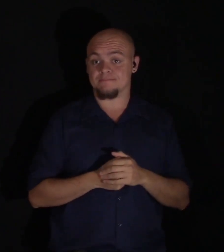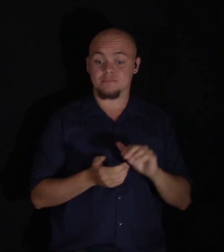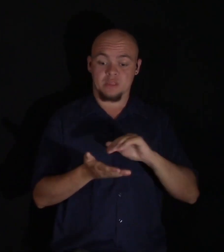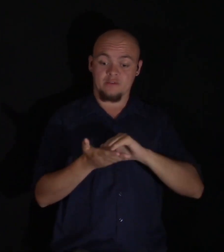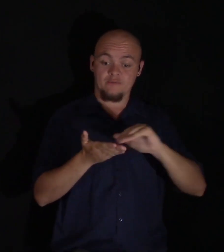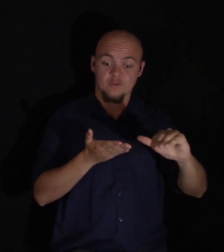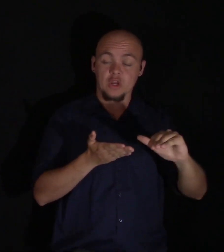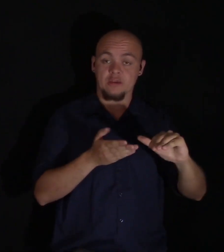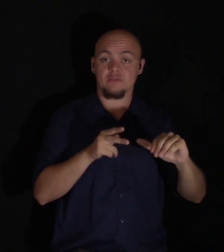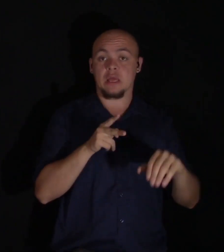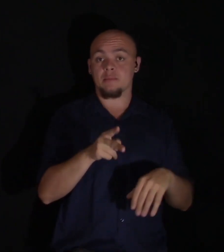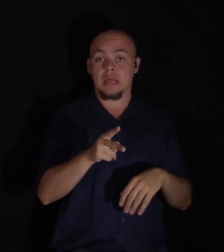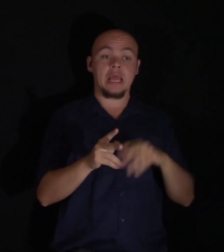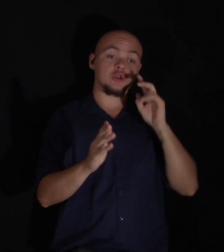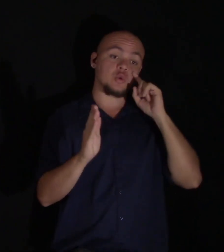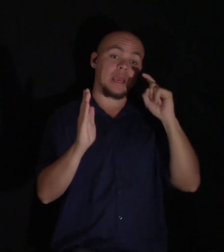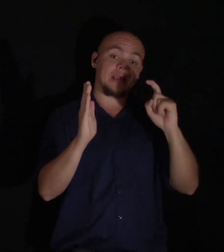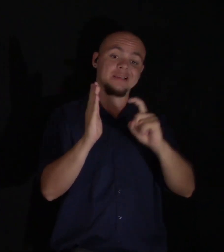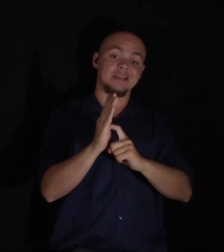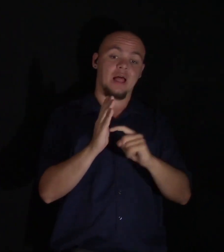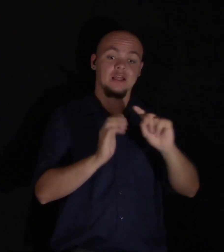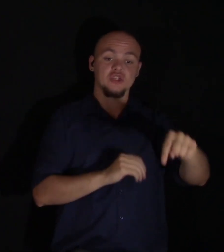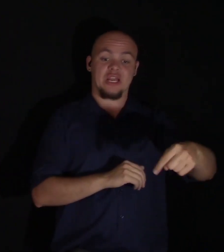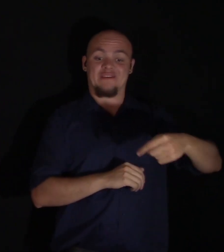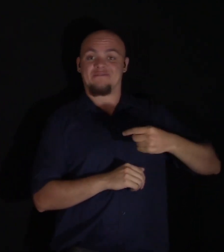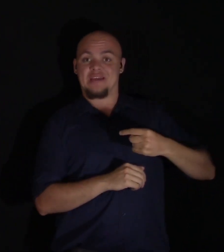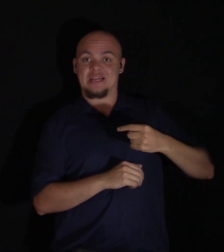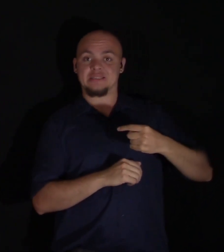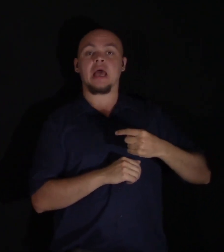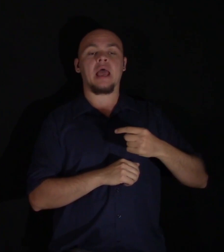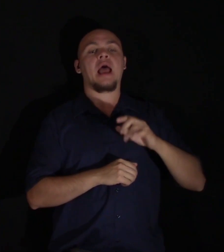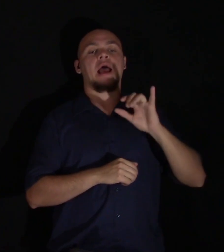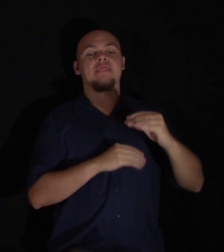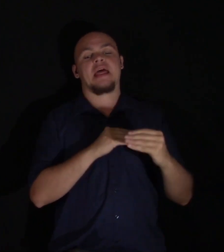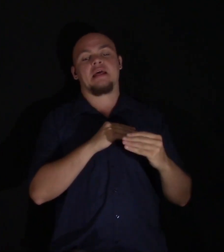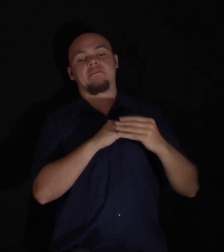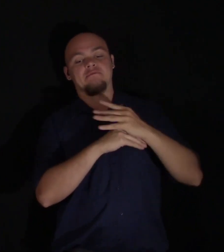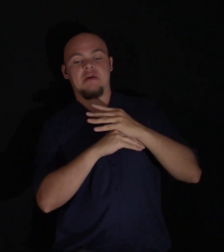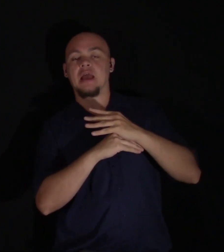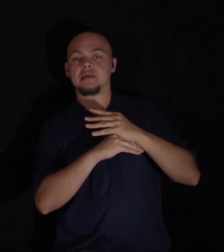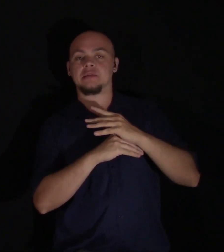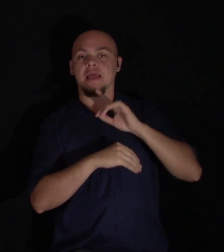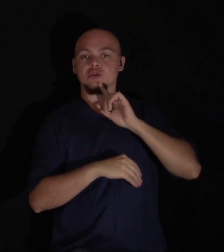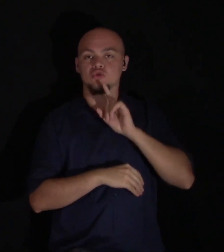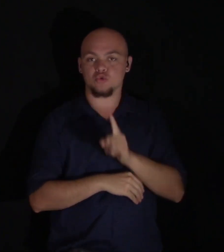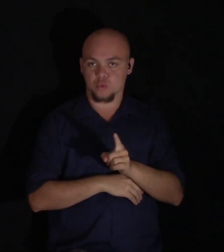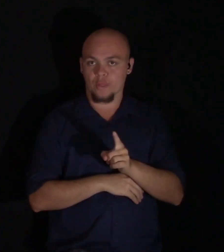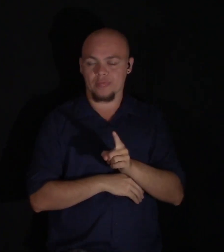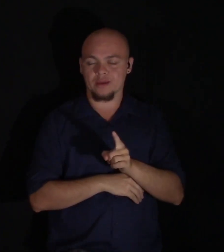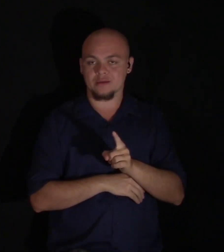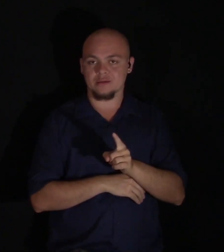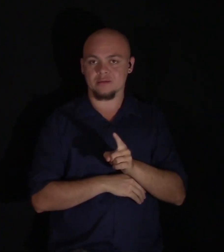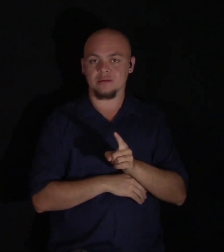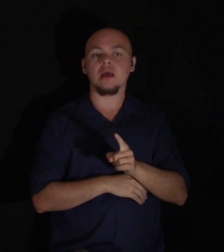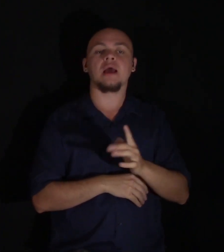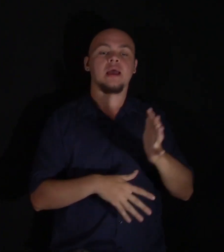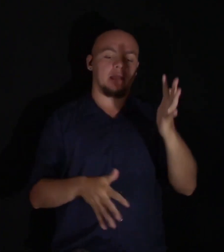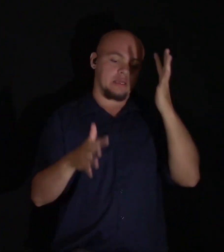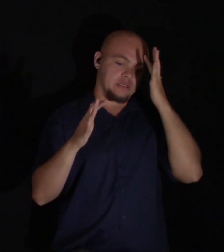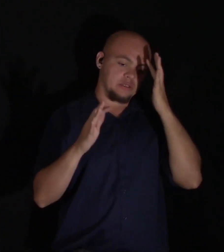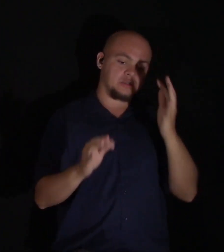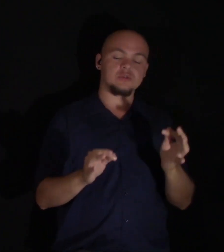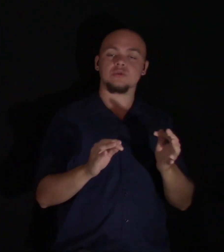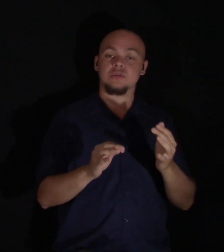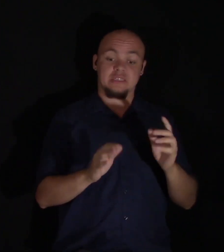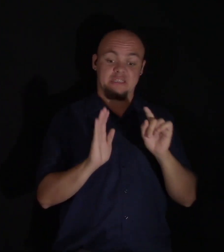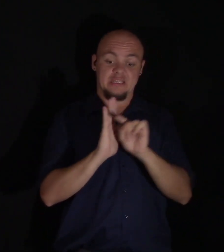forgive, to acknowledge an offense and the consequences of that offense as truth, to choose to let go of